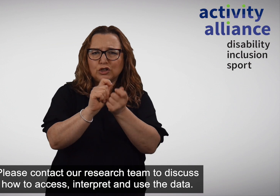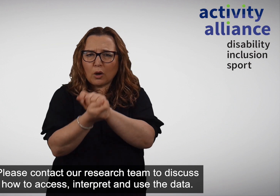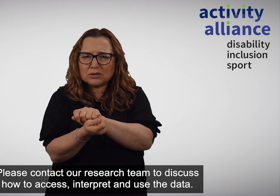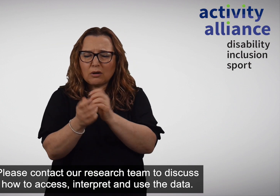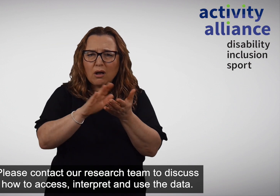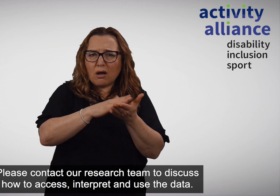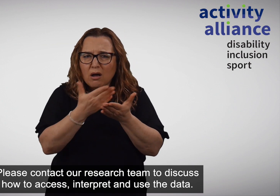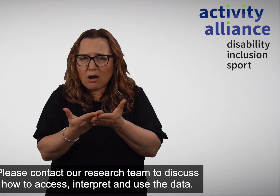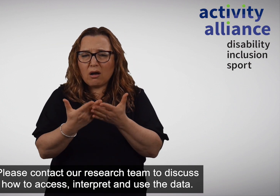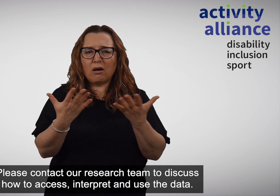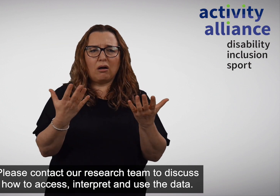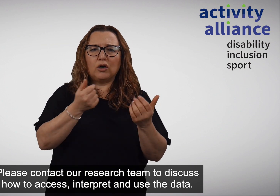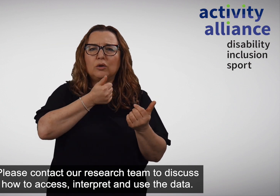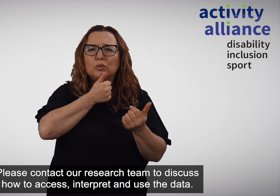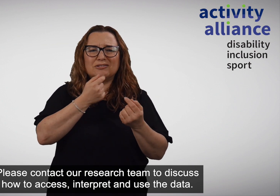data. Email us